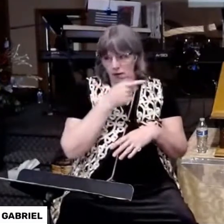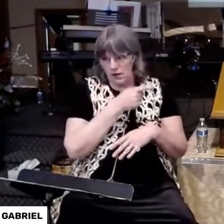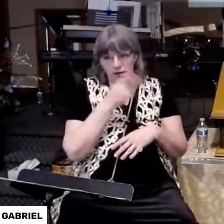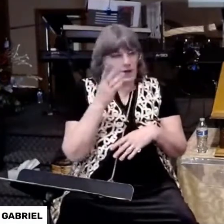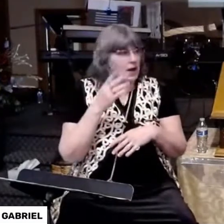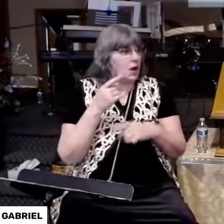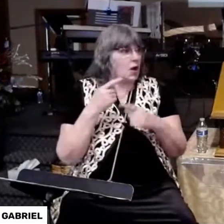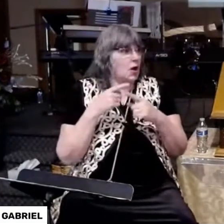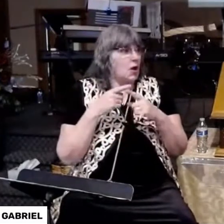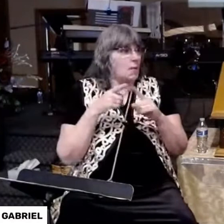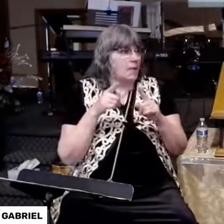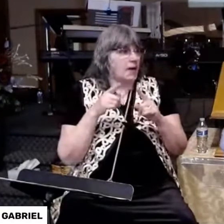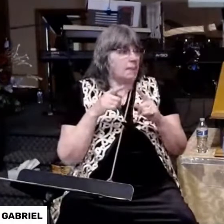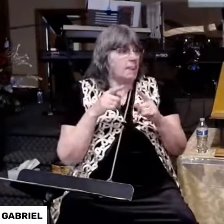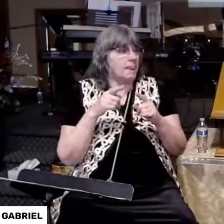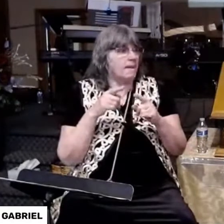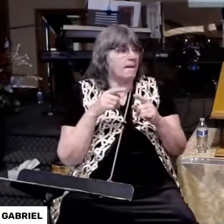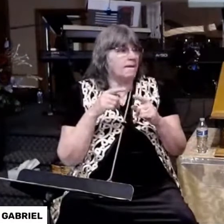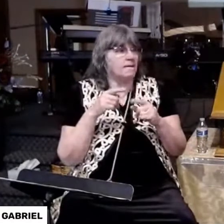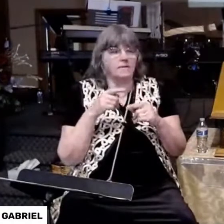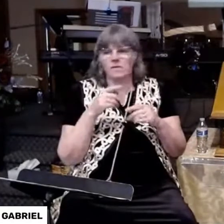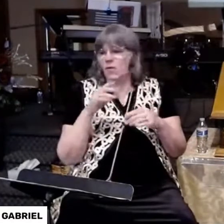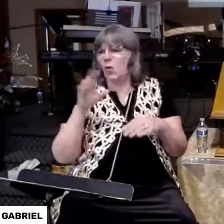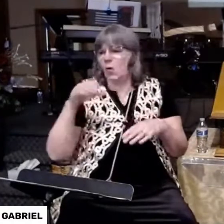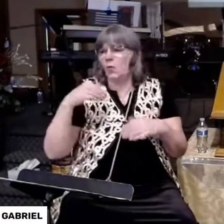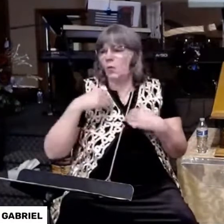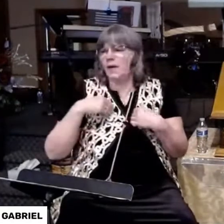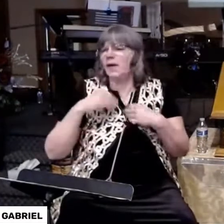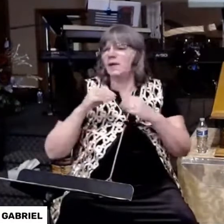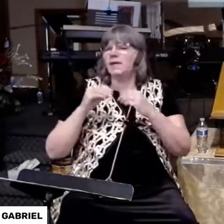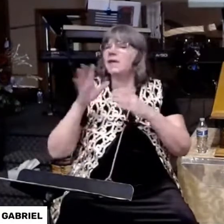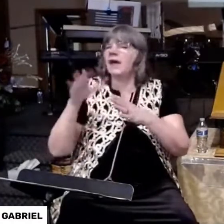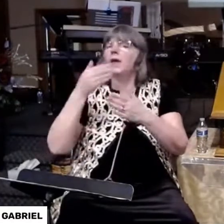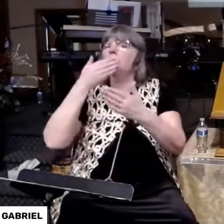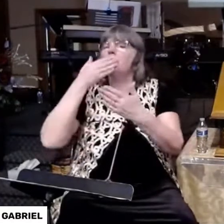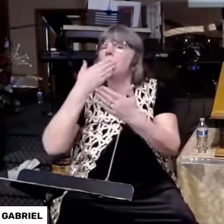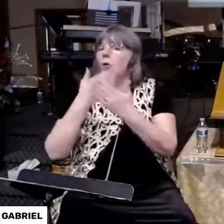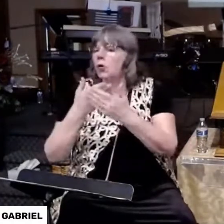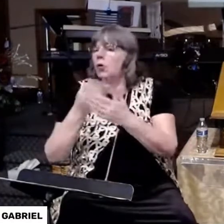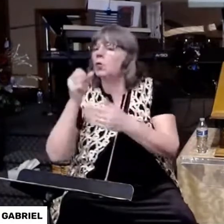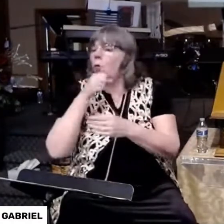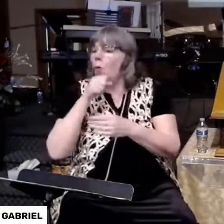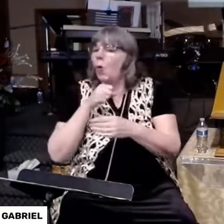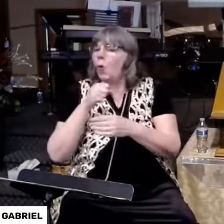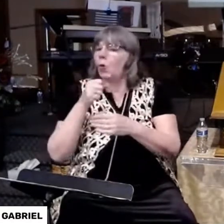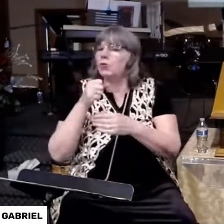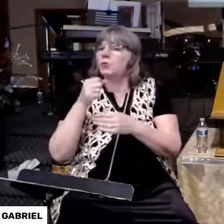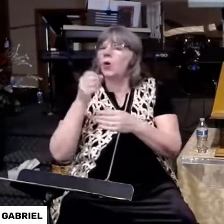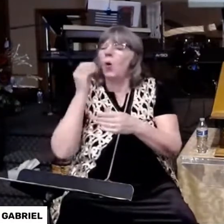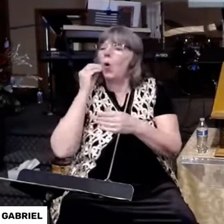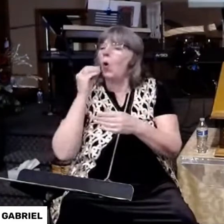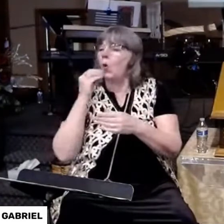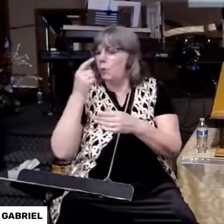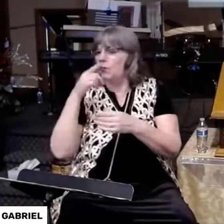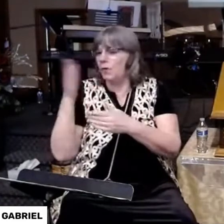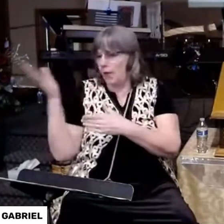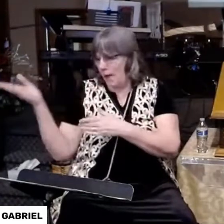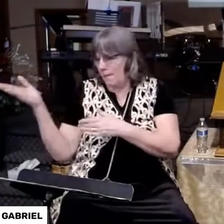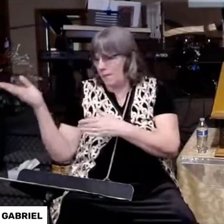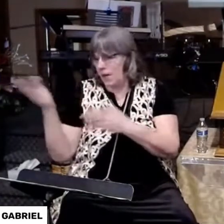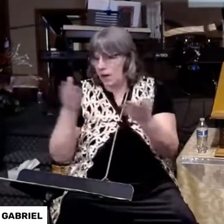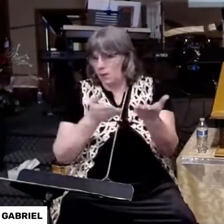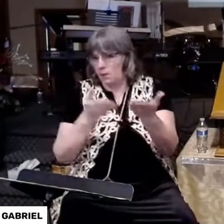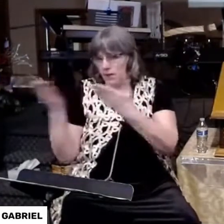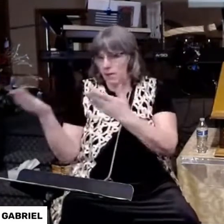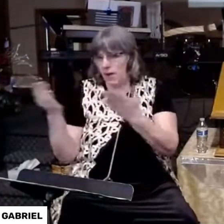get a old folks home, a senior citizen home, I don't know what you call them, to